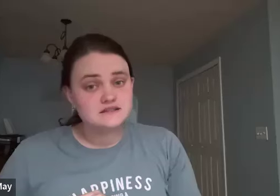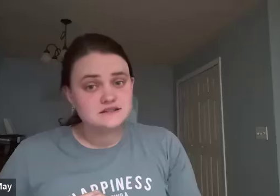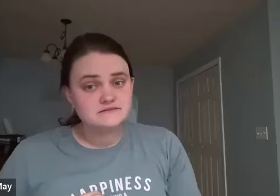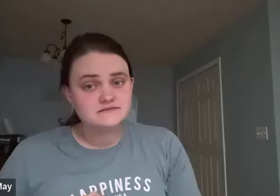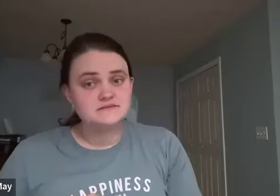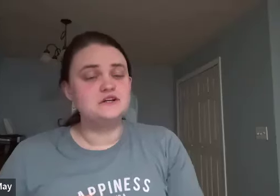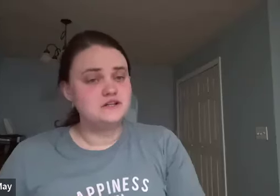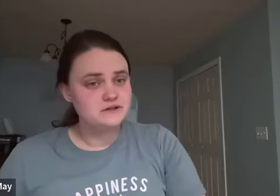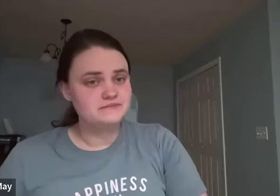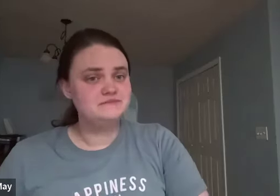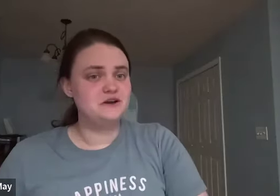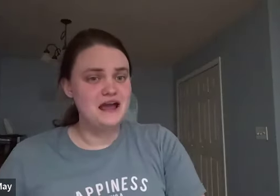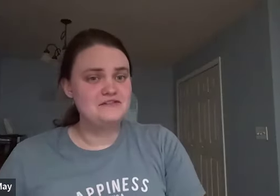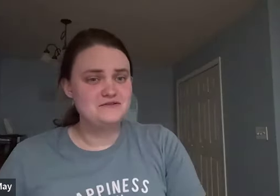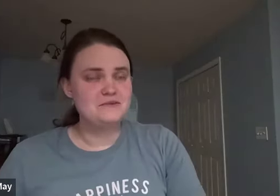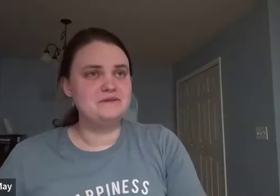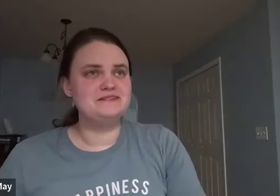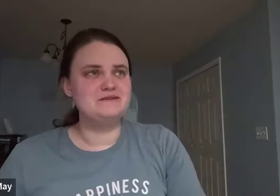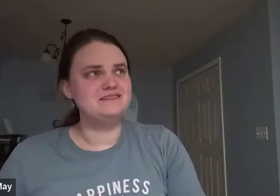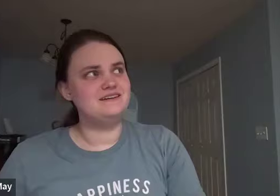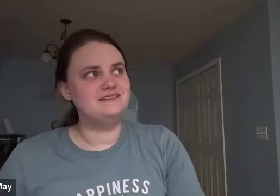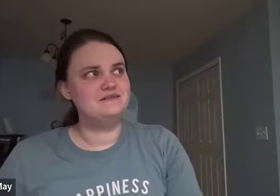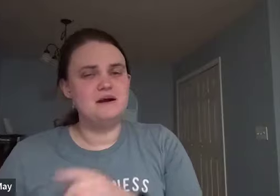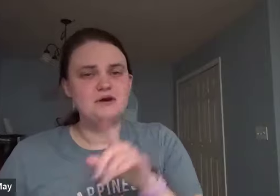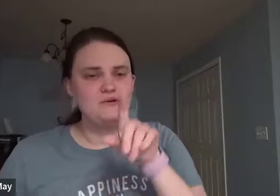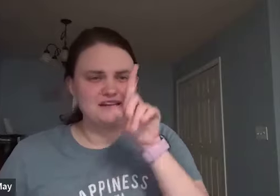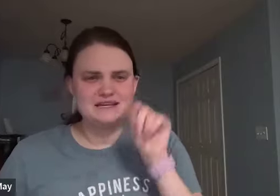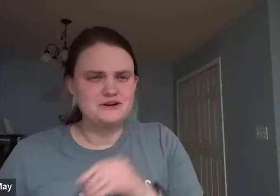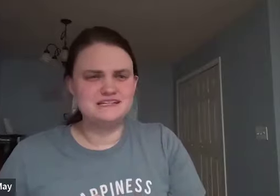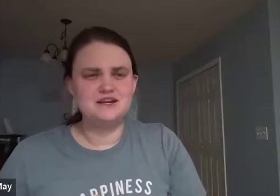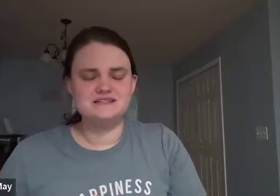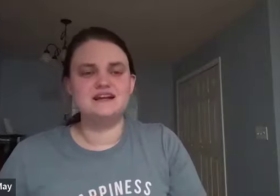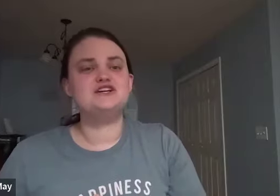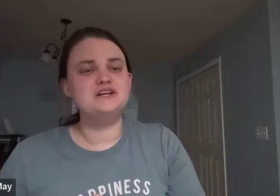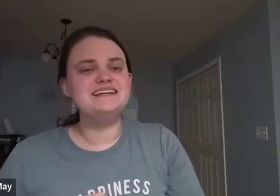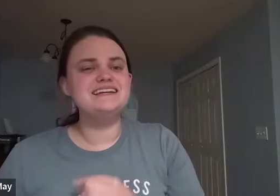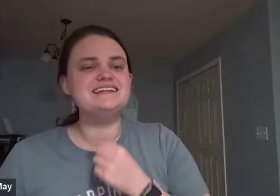Yes, turkey would. Sorry, I had to think for a minute because I was like, my brain wanted to say bird, and I was like, no, it's not. Turkey is